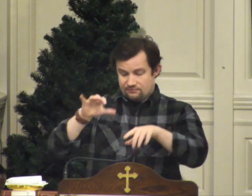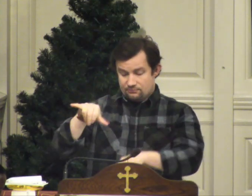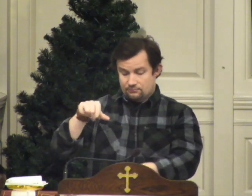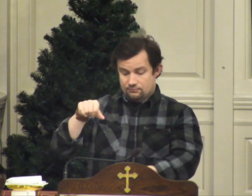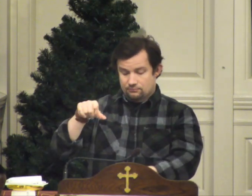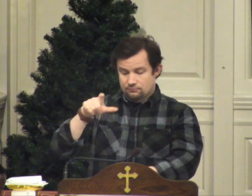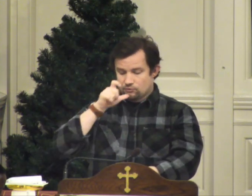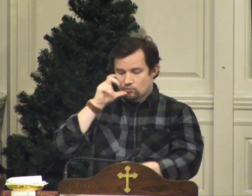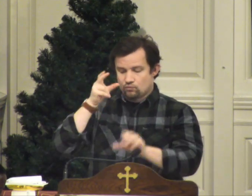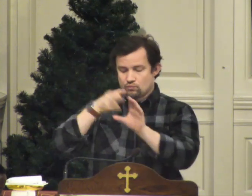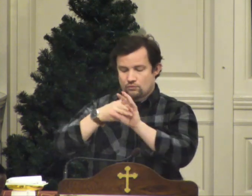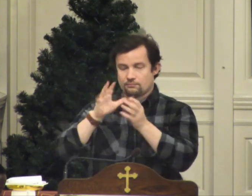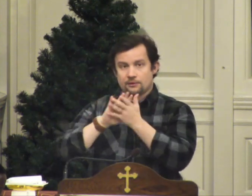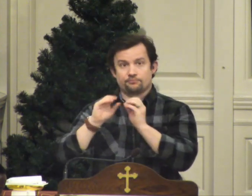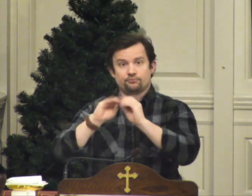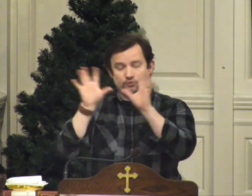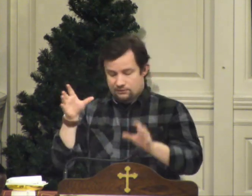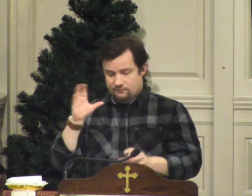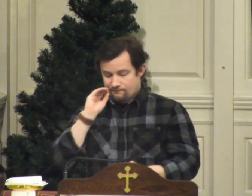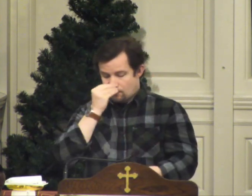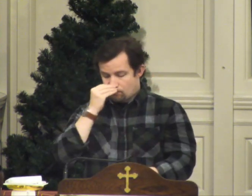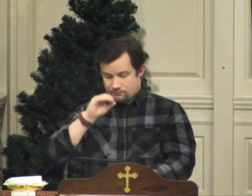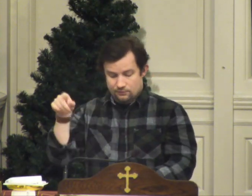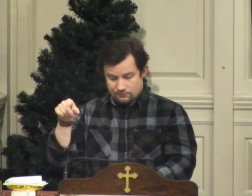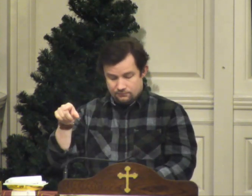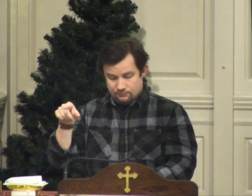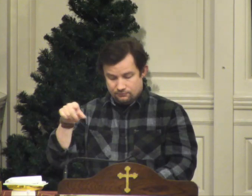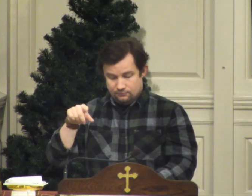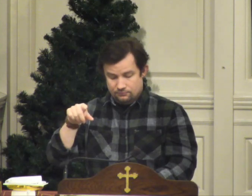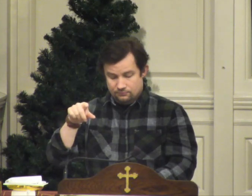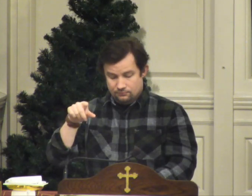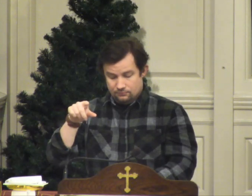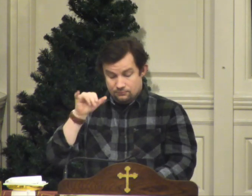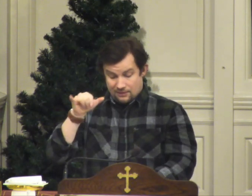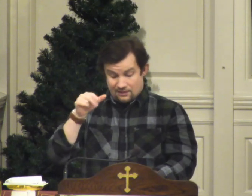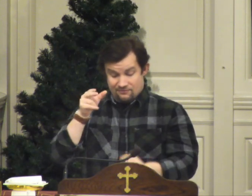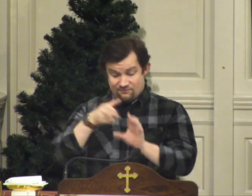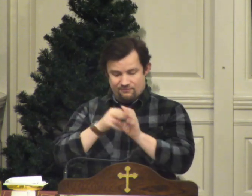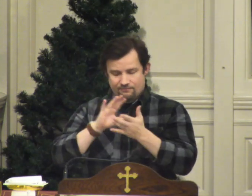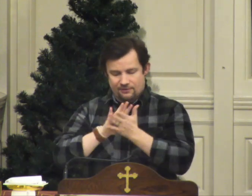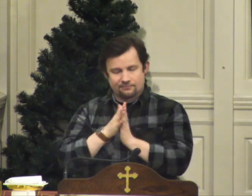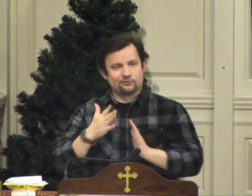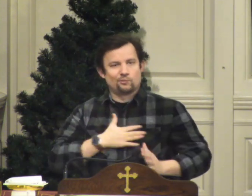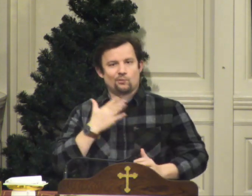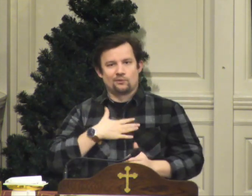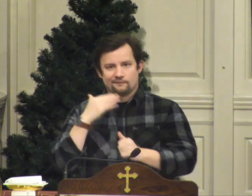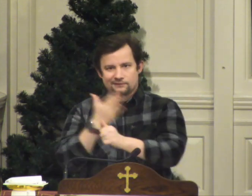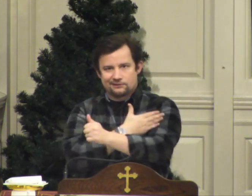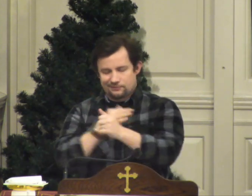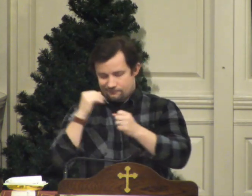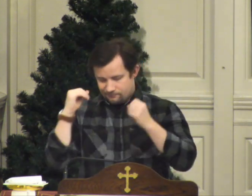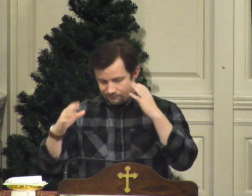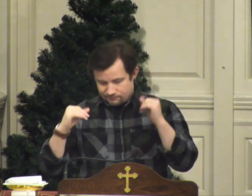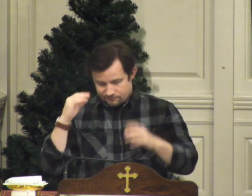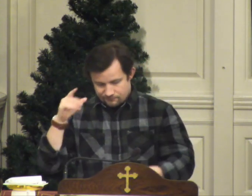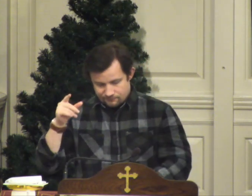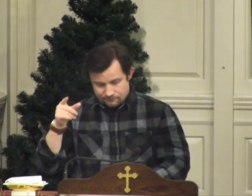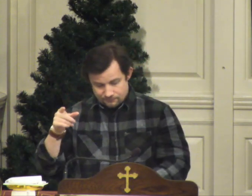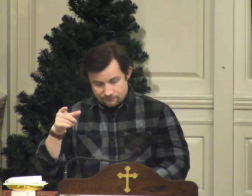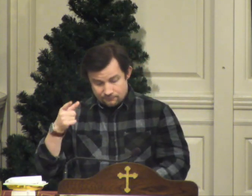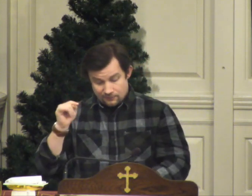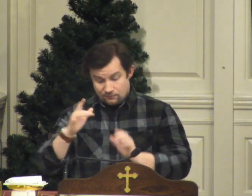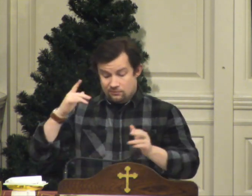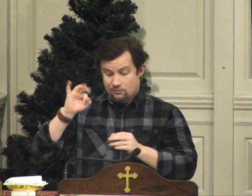The steppe will rejoice and bloom. They will bloom with abundant flowers and rejoice with joyful